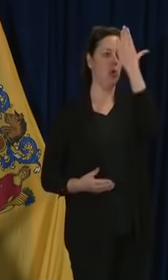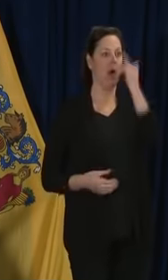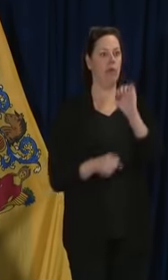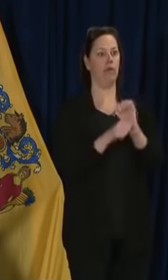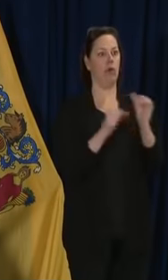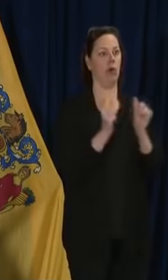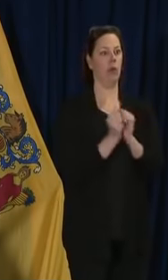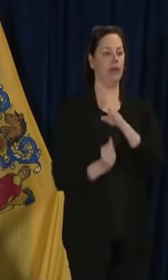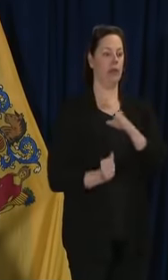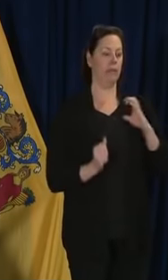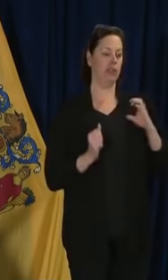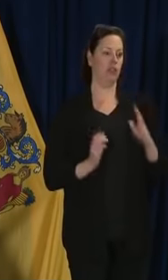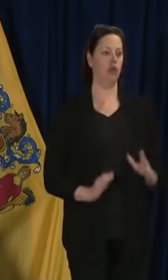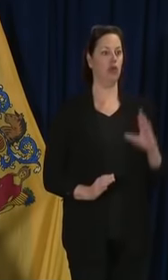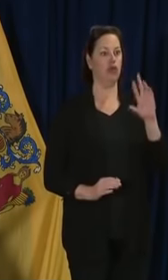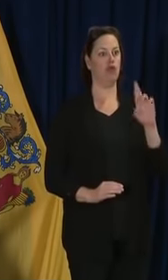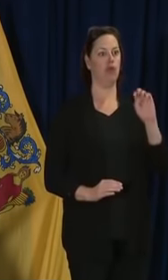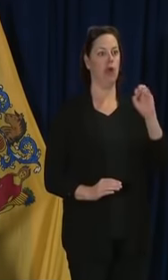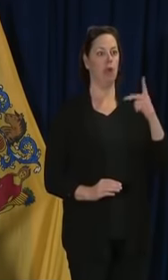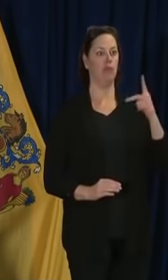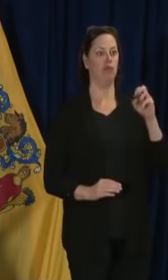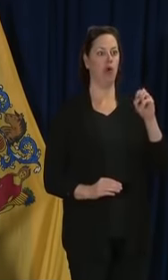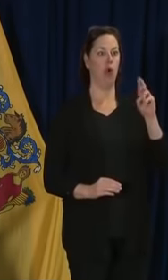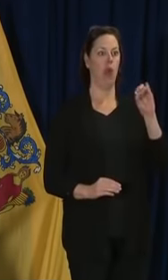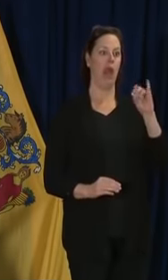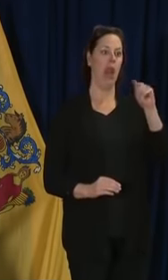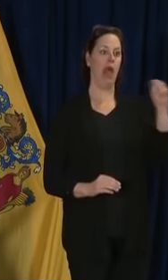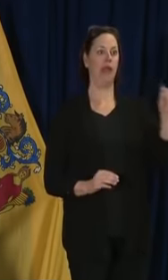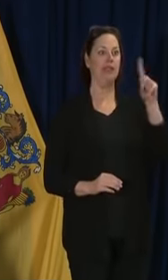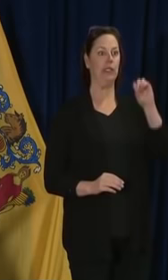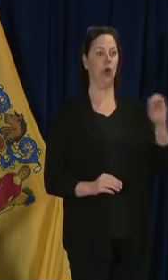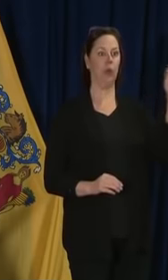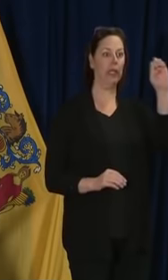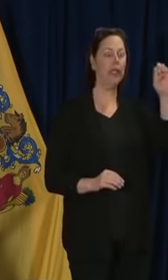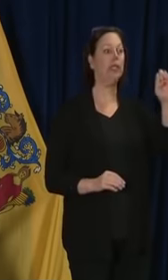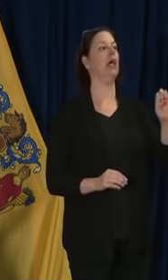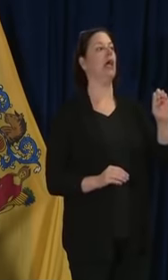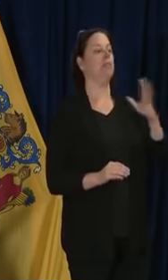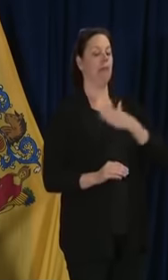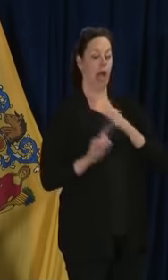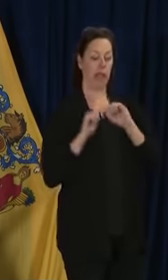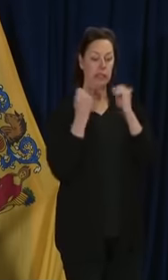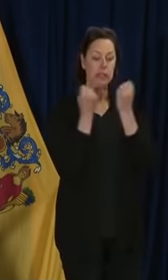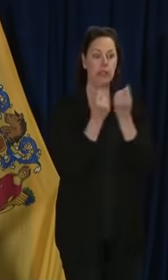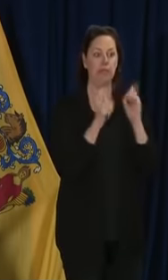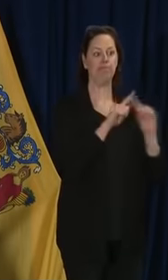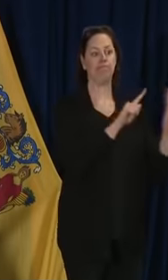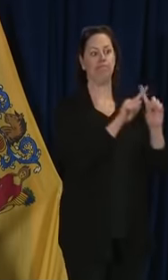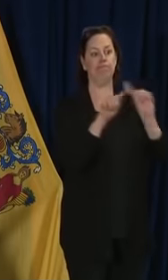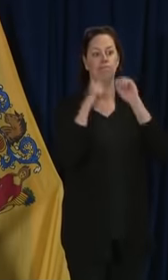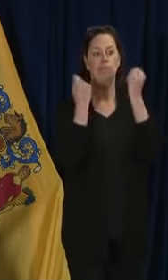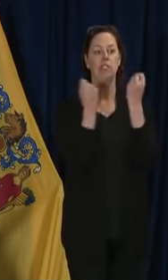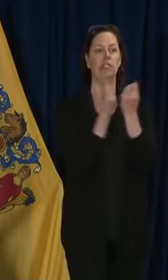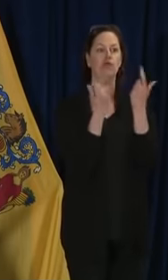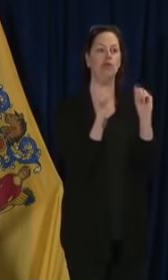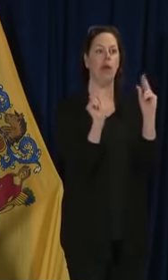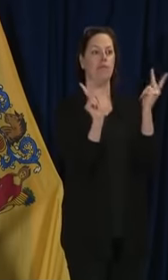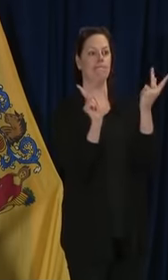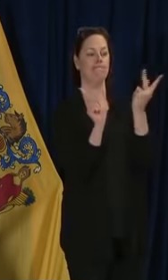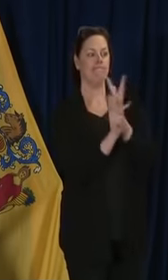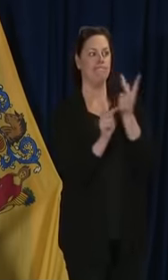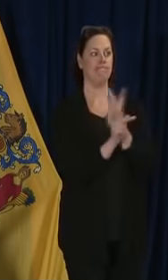Commissioner Repillette and Secretary Smith-Ellis and their teams, and with me and my team, as we advance toward this